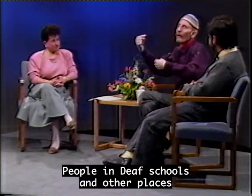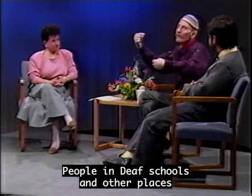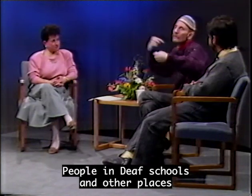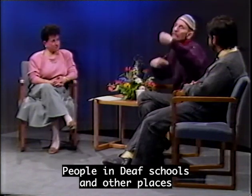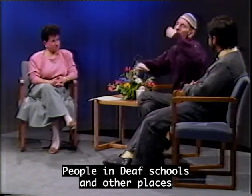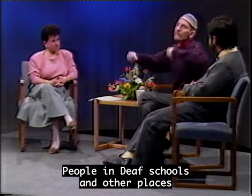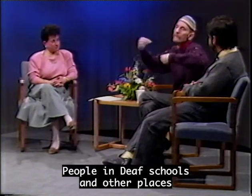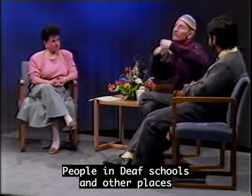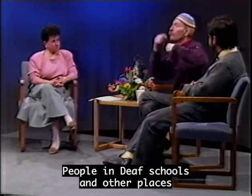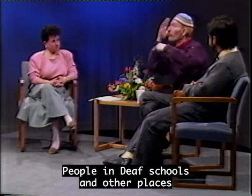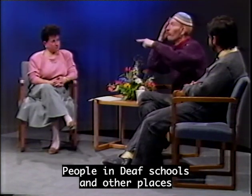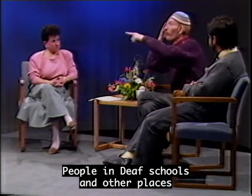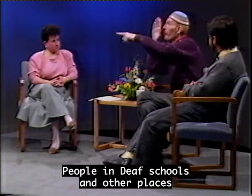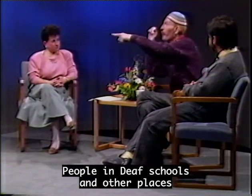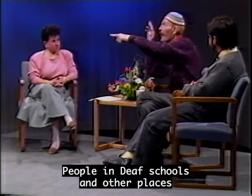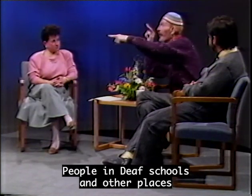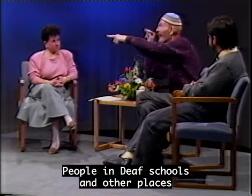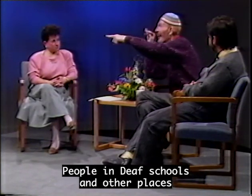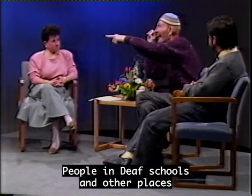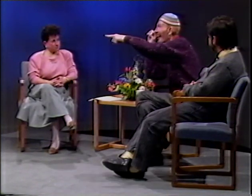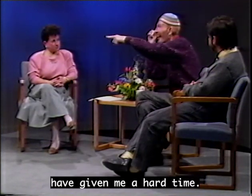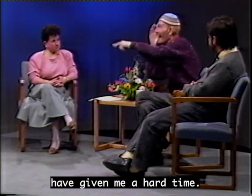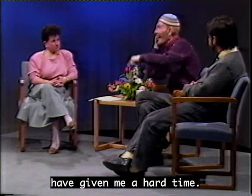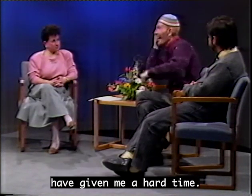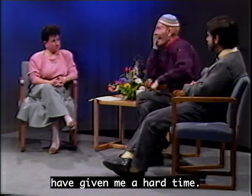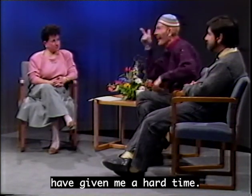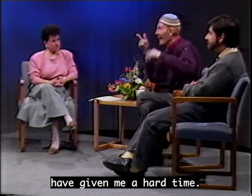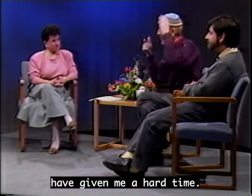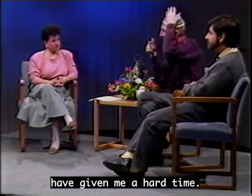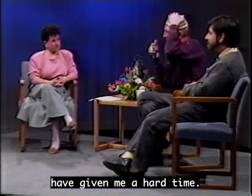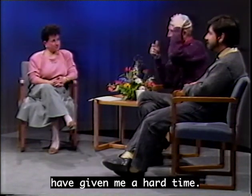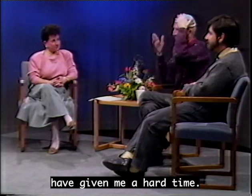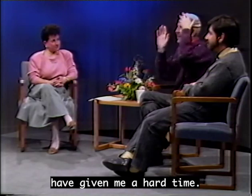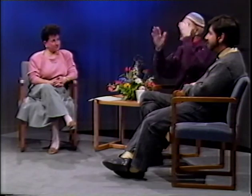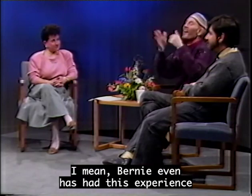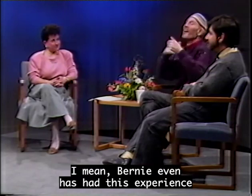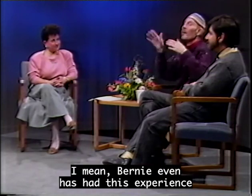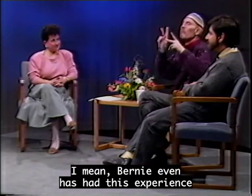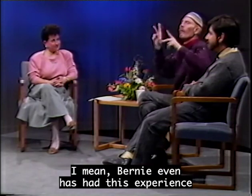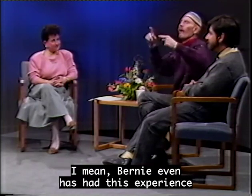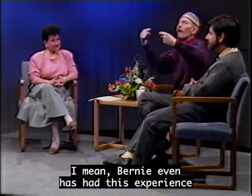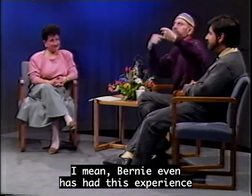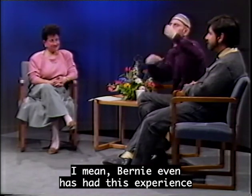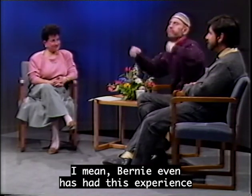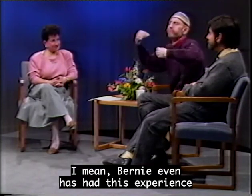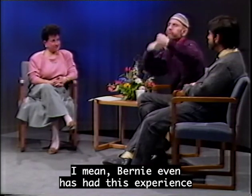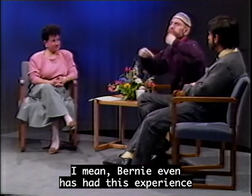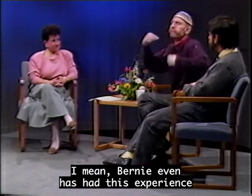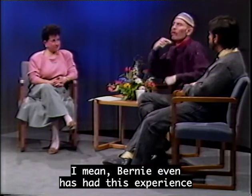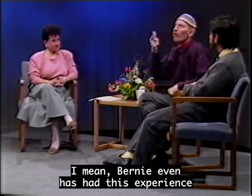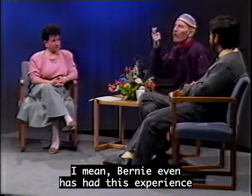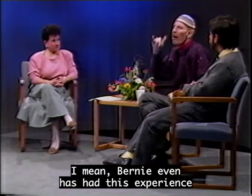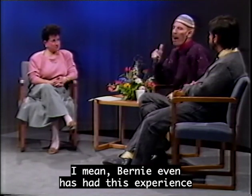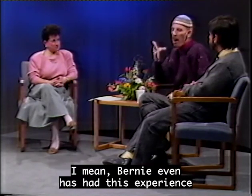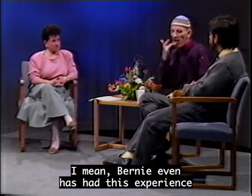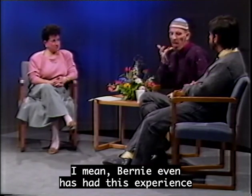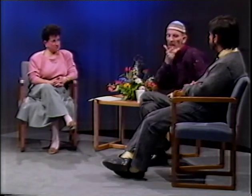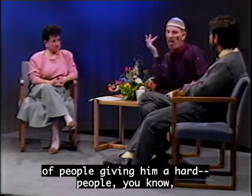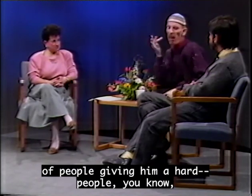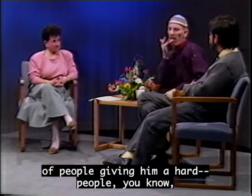People in deaf schools and other places have given me a hard time. I mean, Bernie even has had this experience of